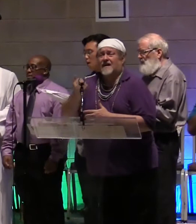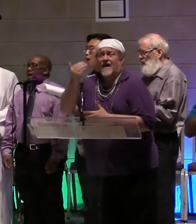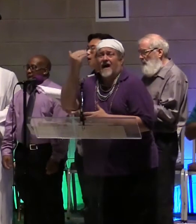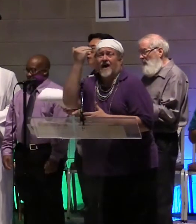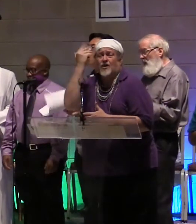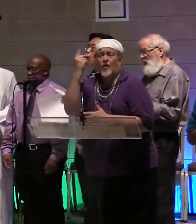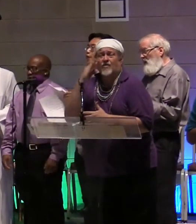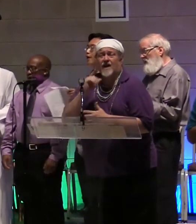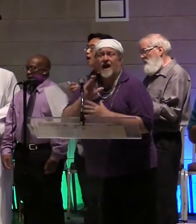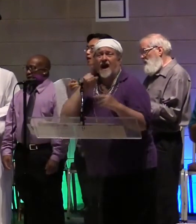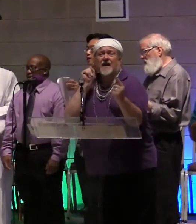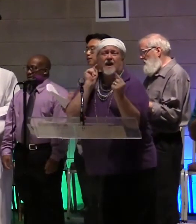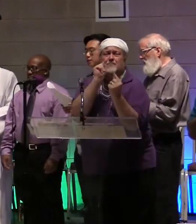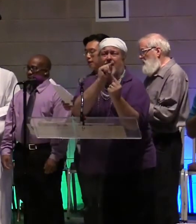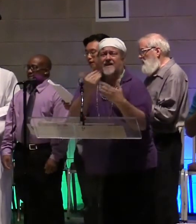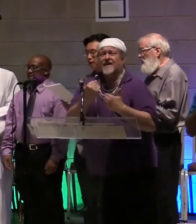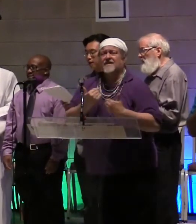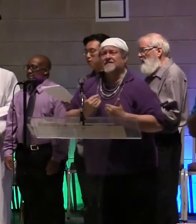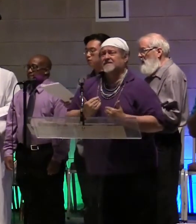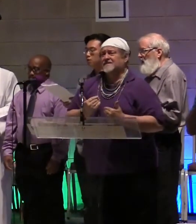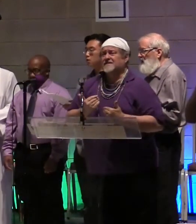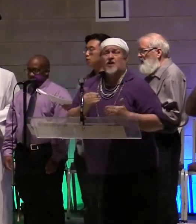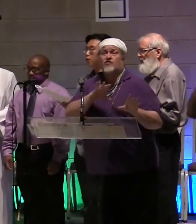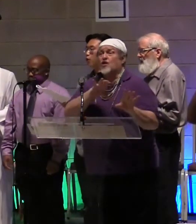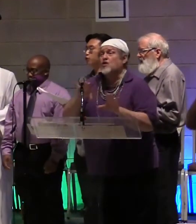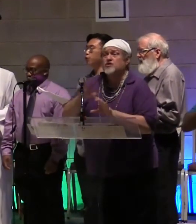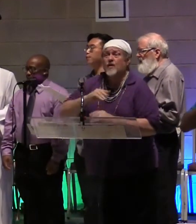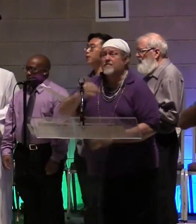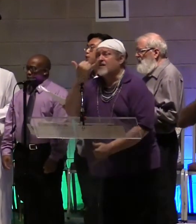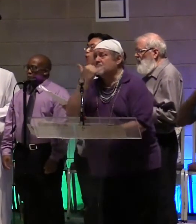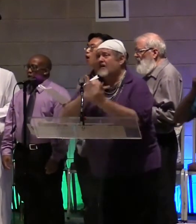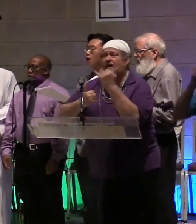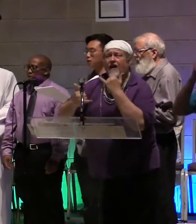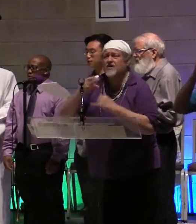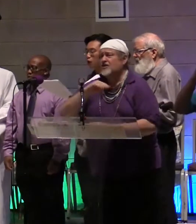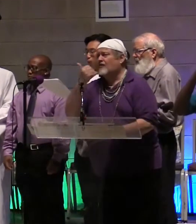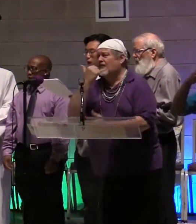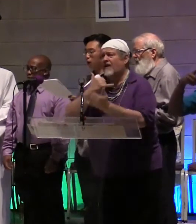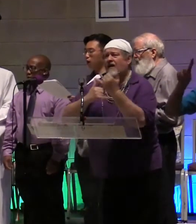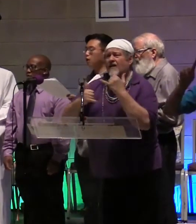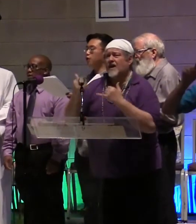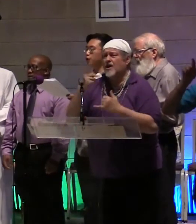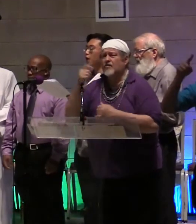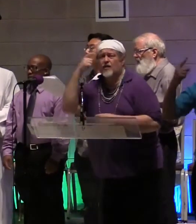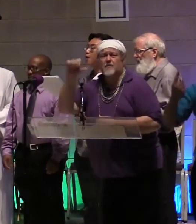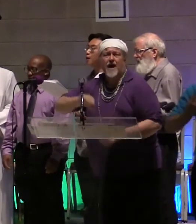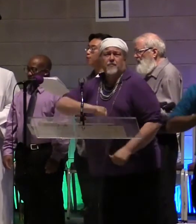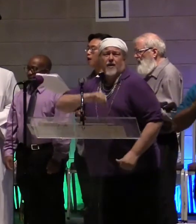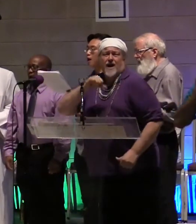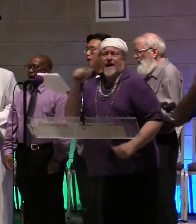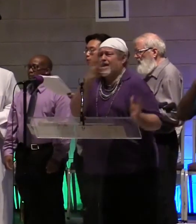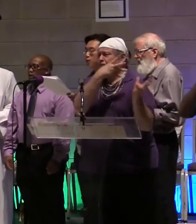strong, I know that I can make it, 'cause you're doing me wrong, so wrong. You thought that